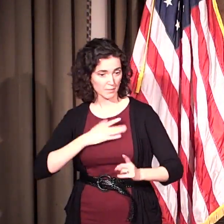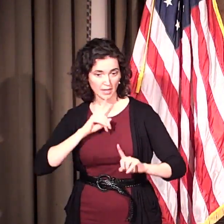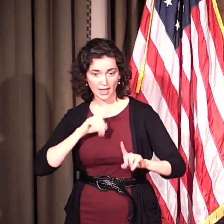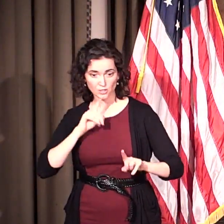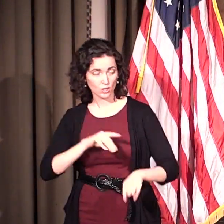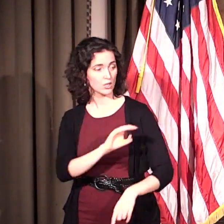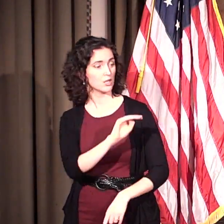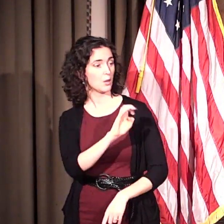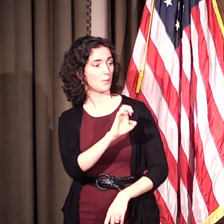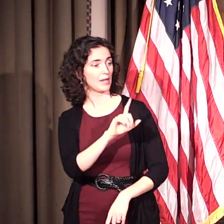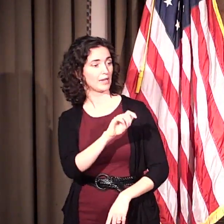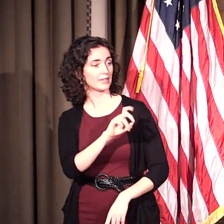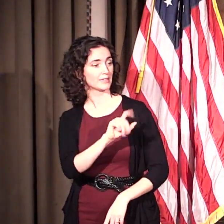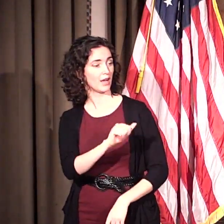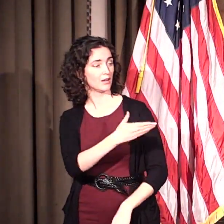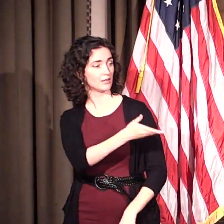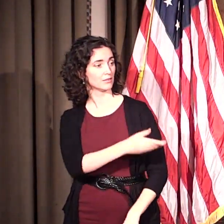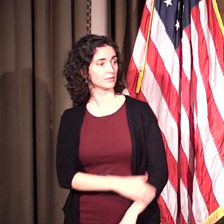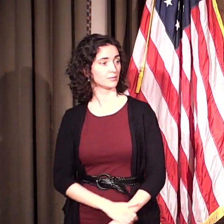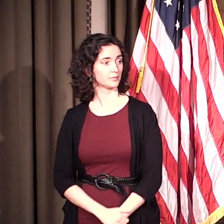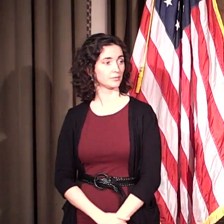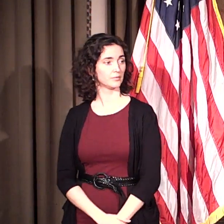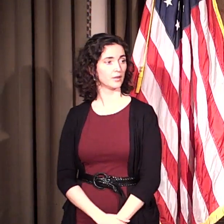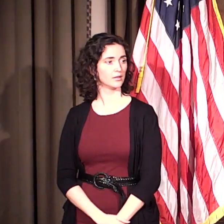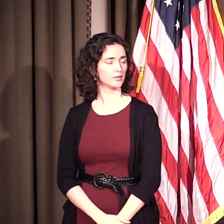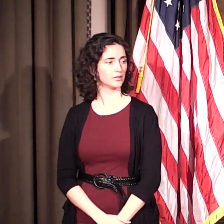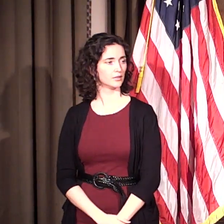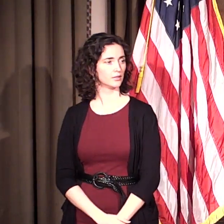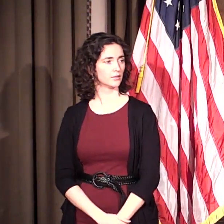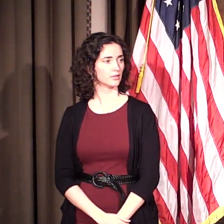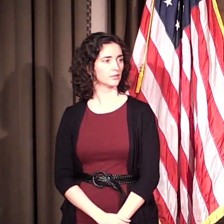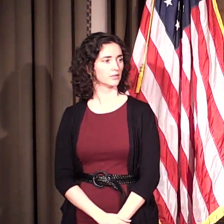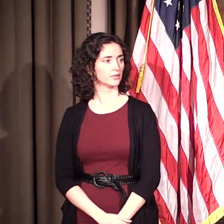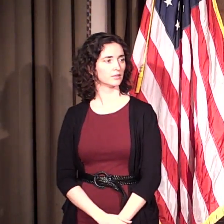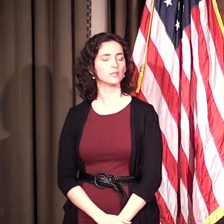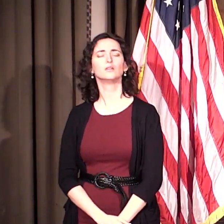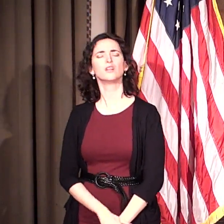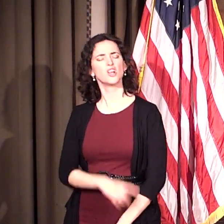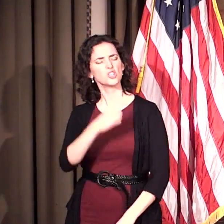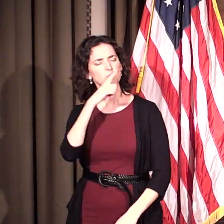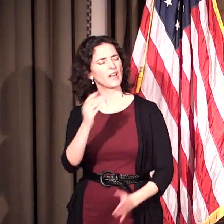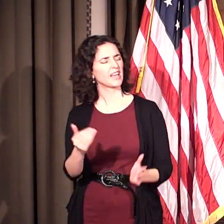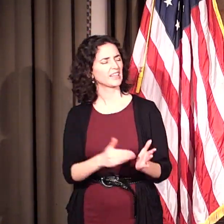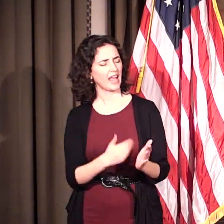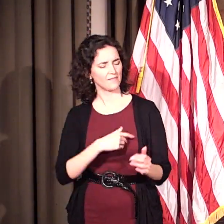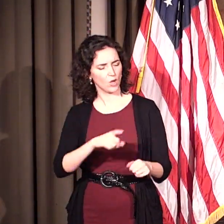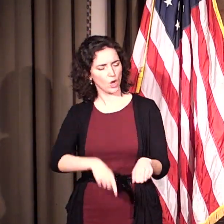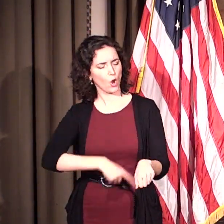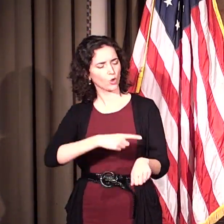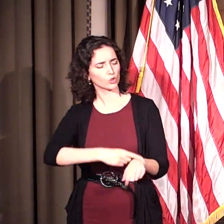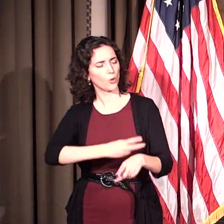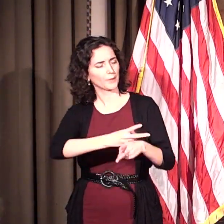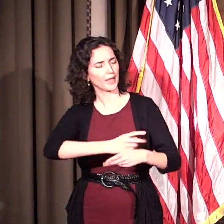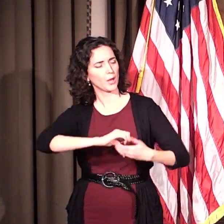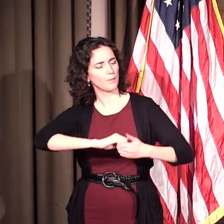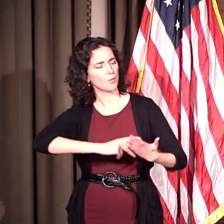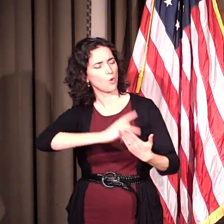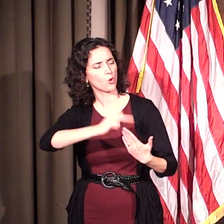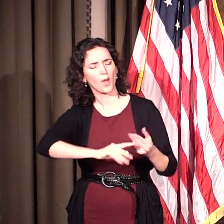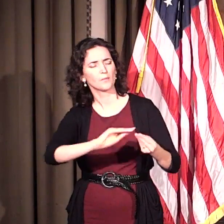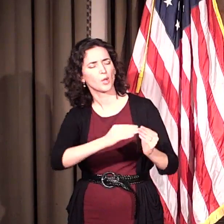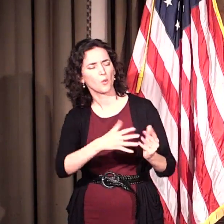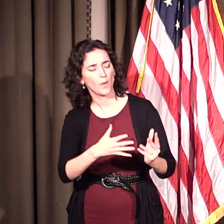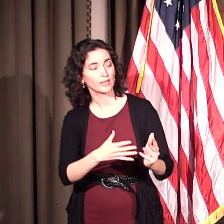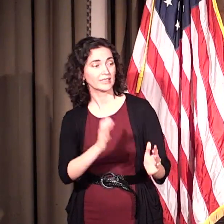there are any. Melinda? Could you go through the numbers again on the long-term care partnership program? And can you talk about,